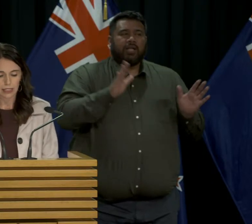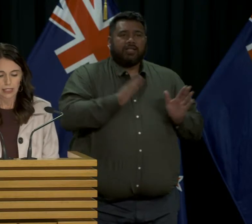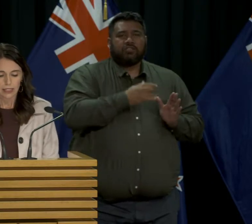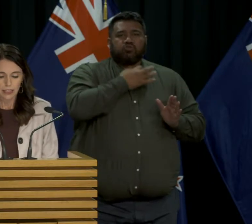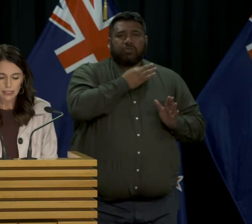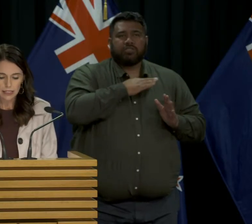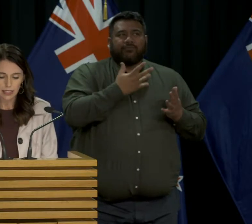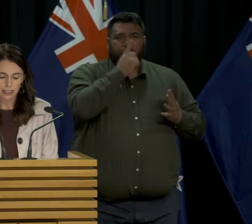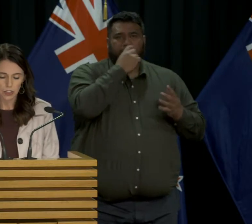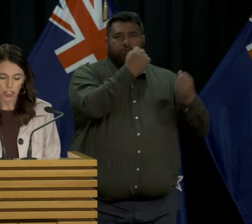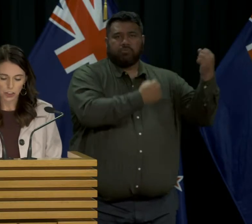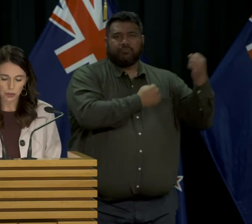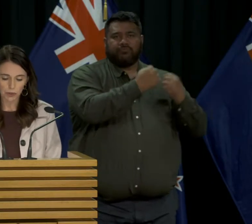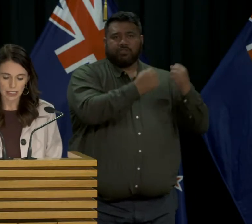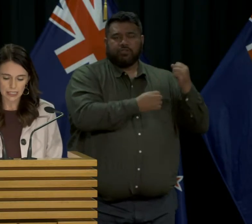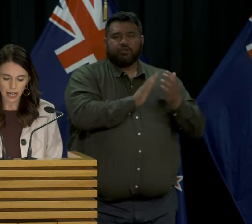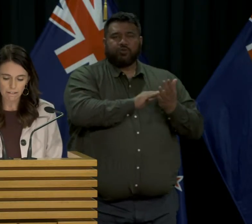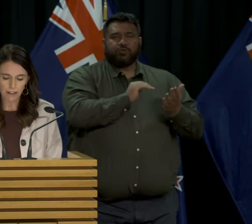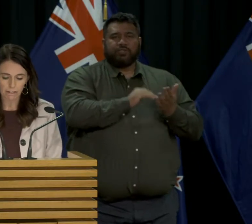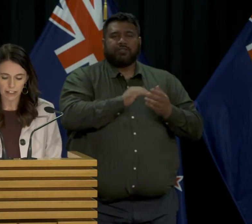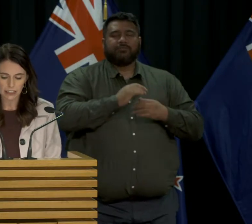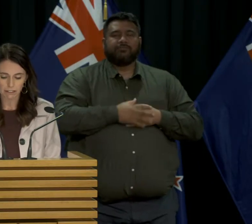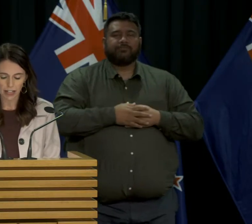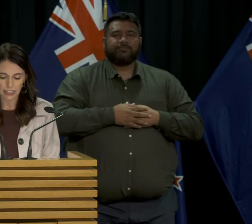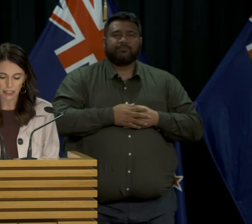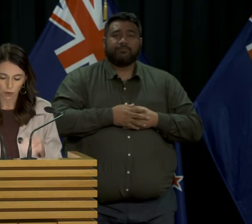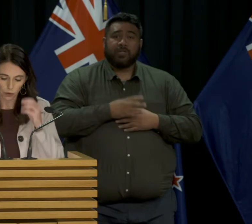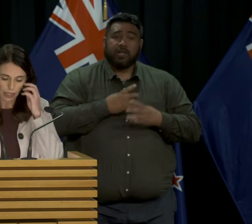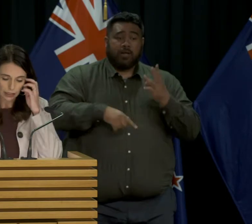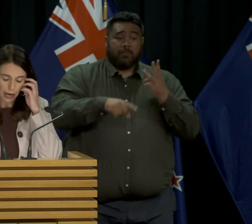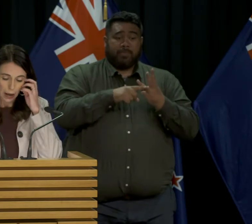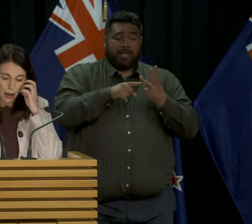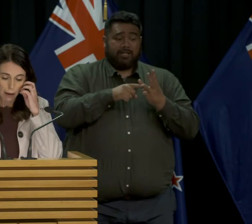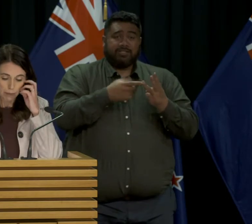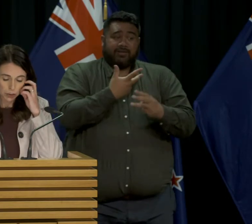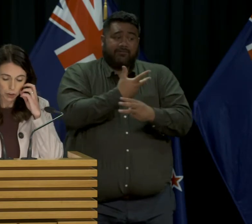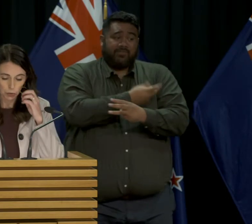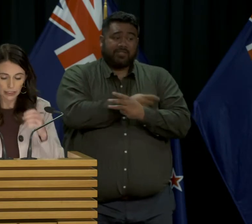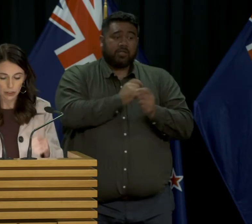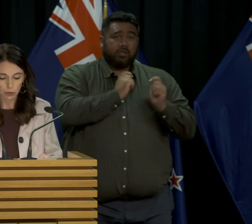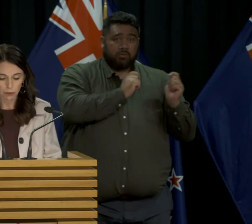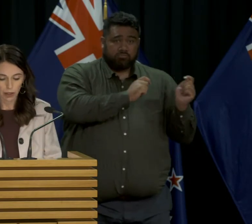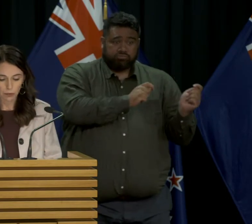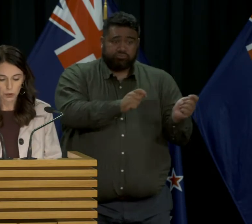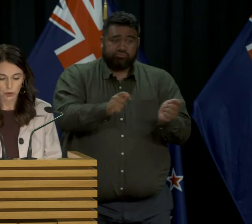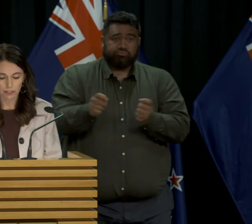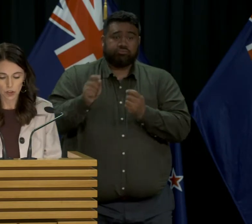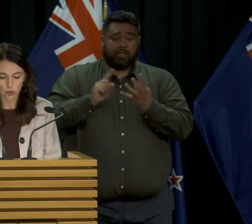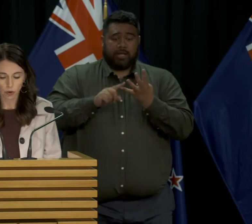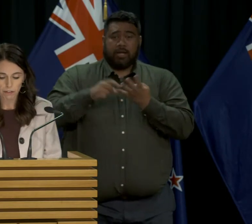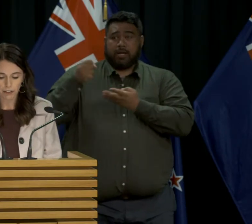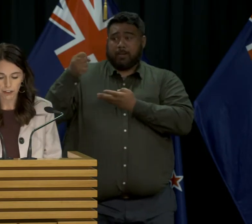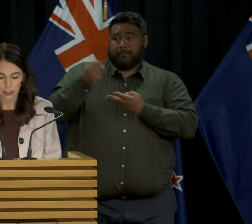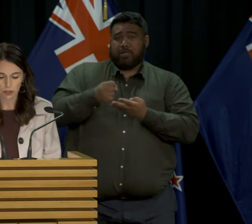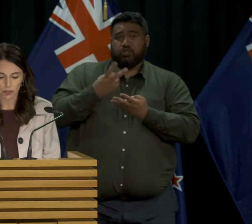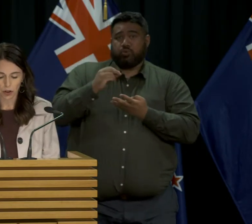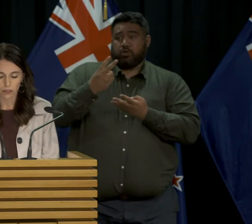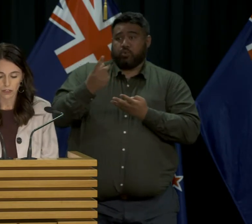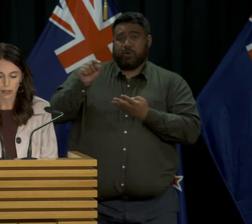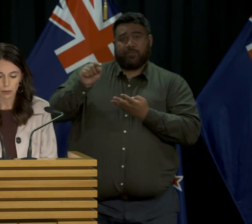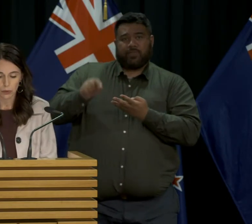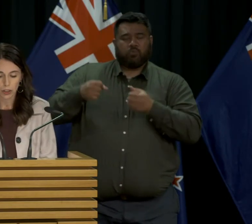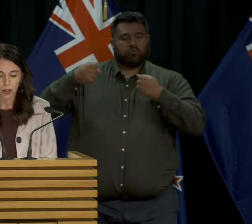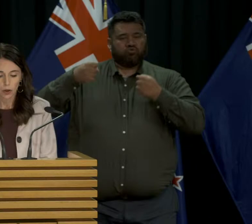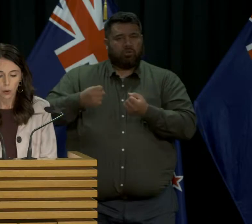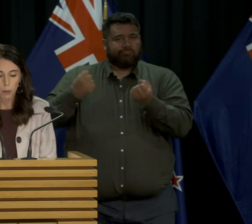risk. This, in conjunction with a safe, effective vaccine rollout, and Budget 2021, which will have a strong focus on the